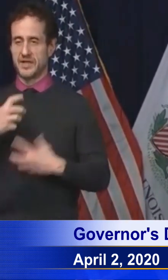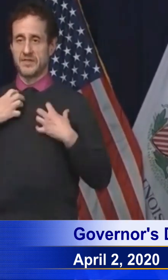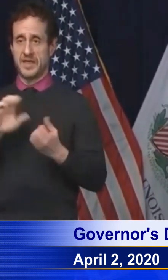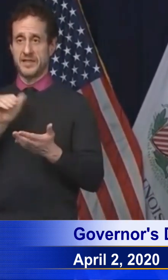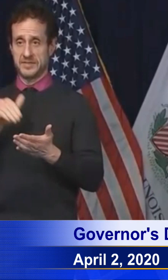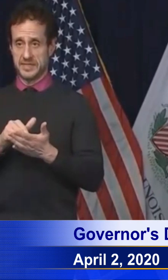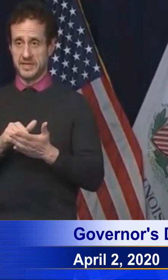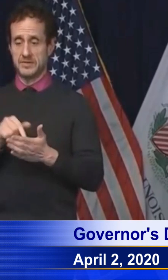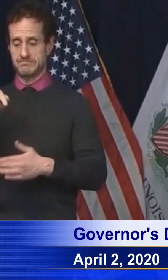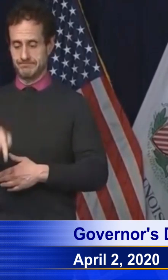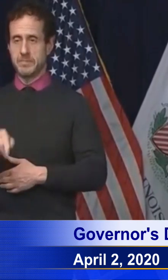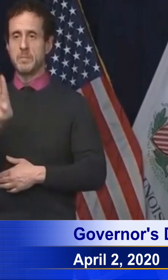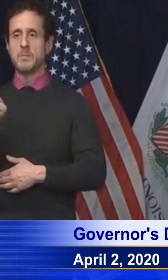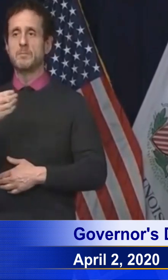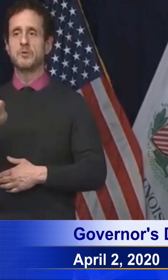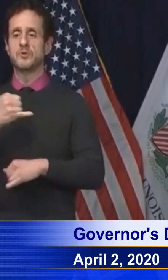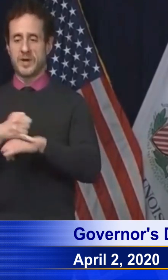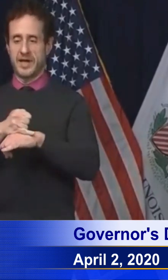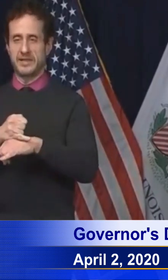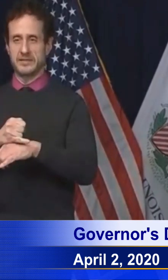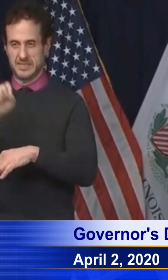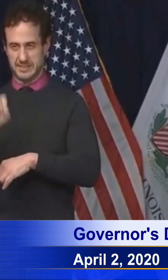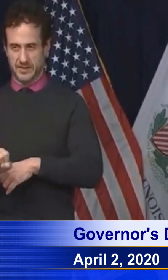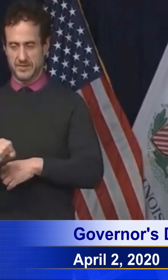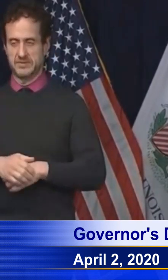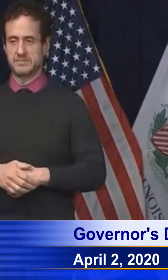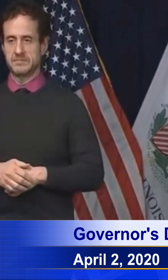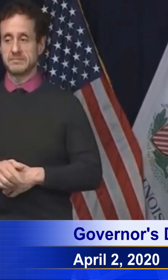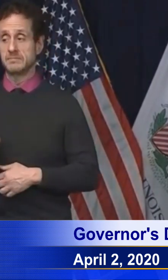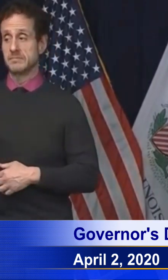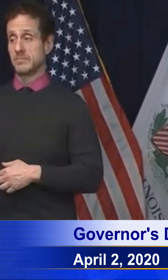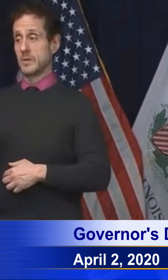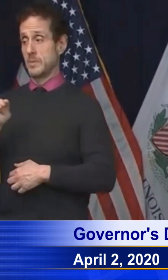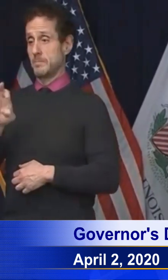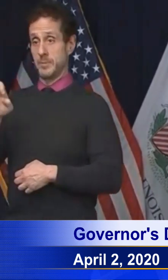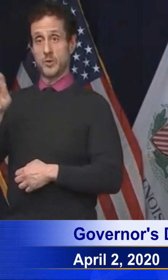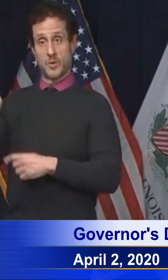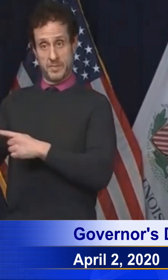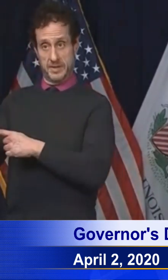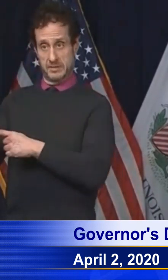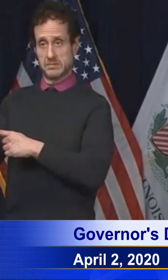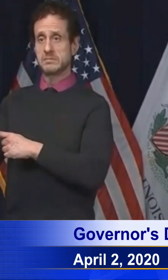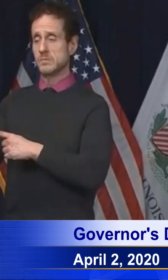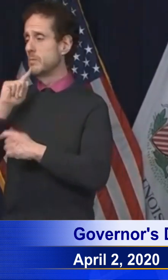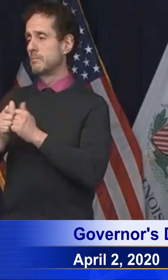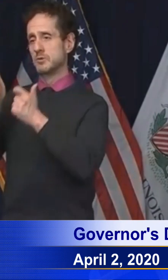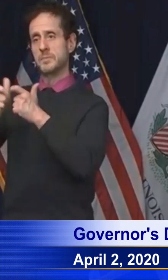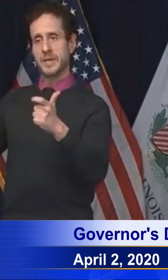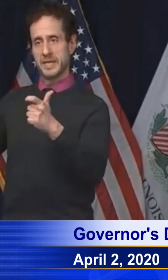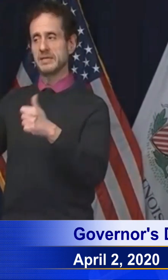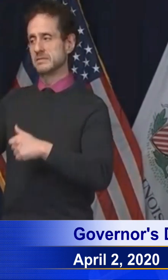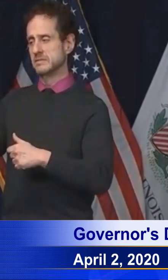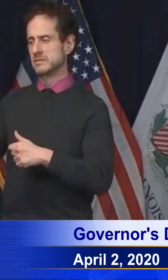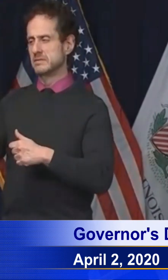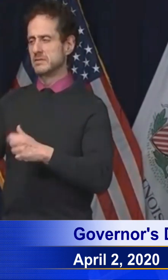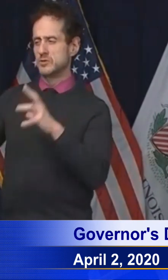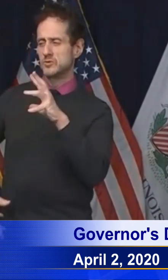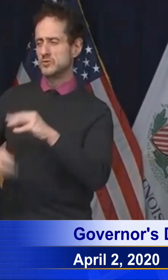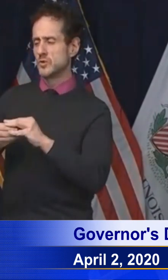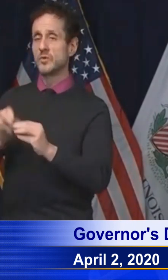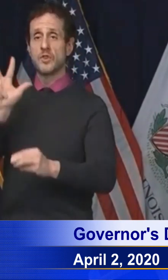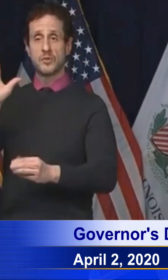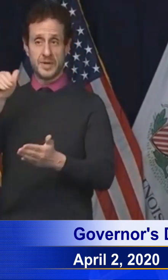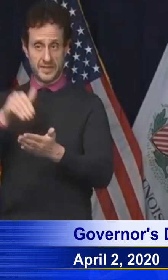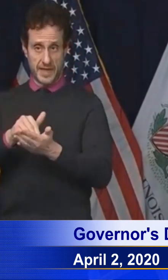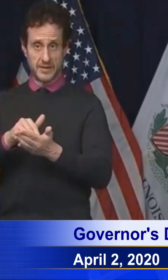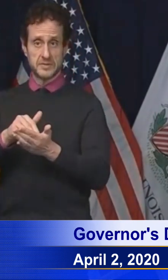Blue Island. Of these, McCormick Place will be our largest facility, slated to reach a total of